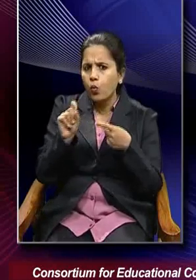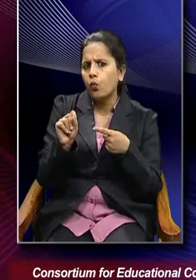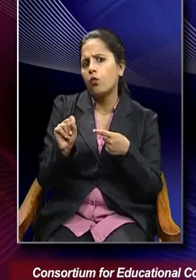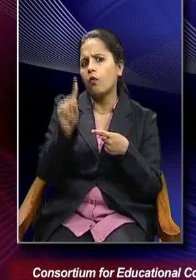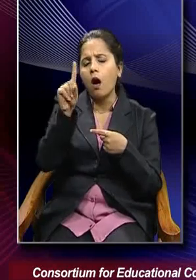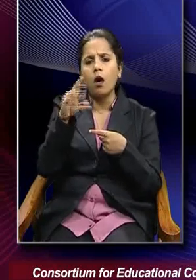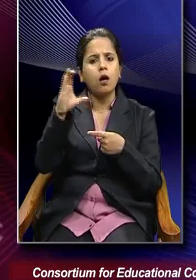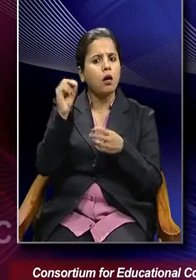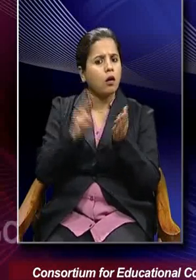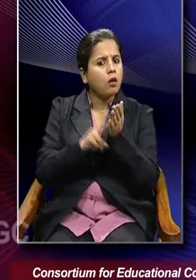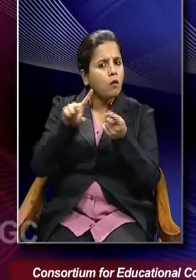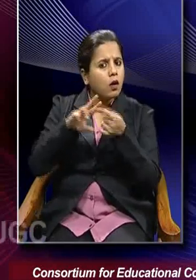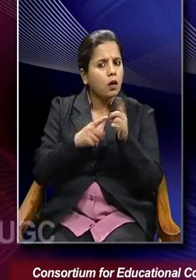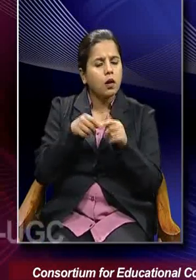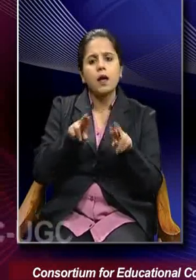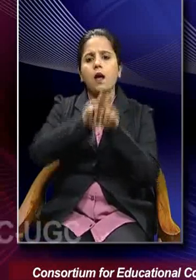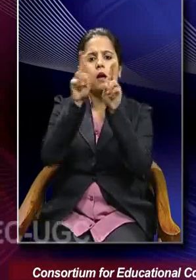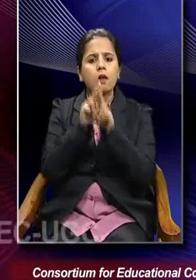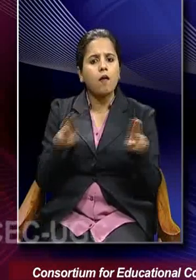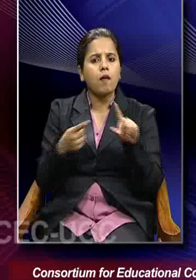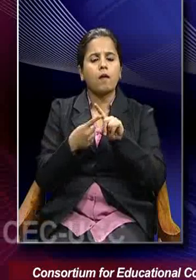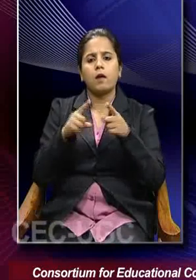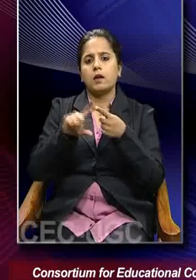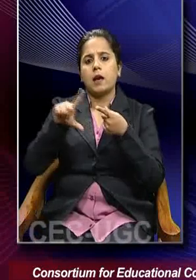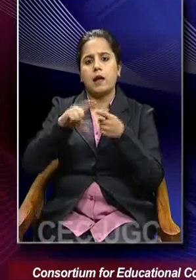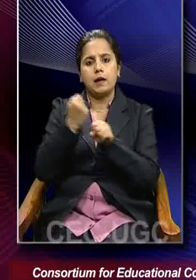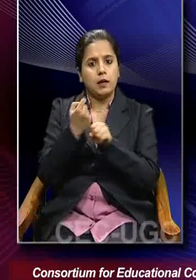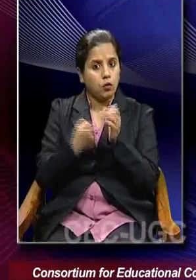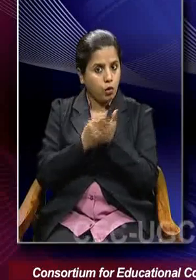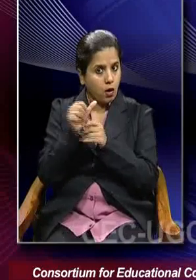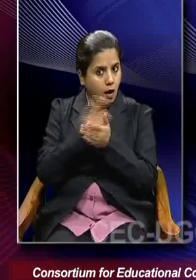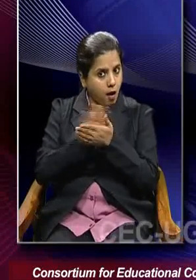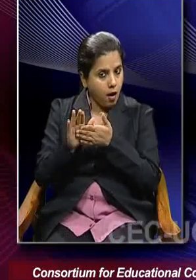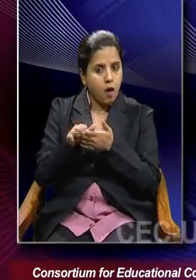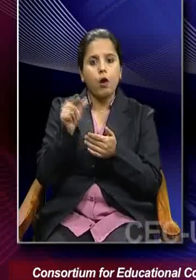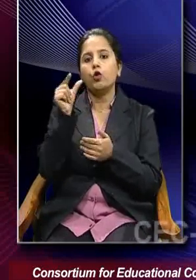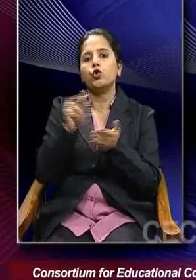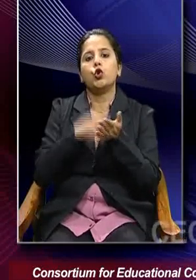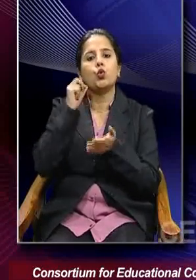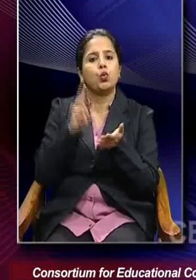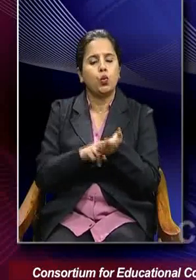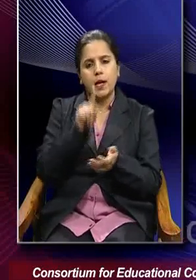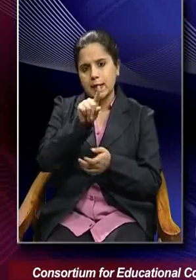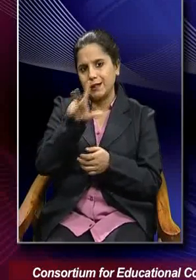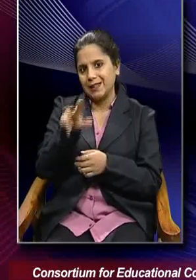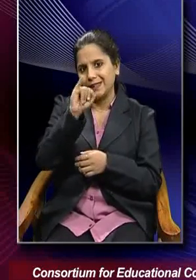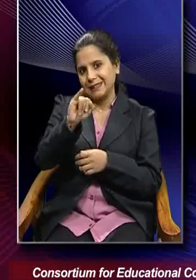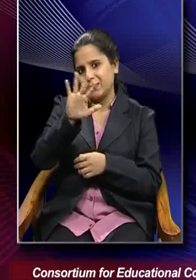convention of International Telegraph Union was signed in